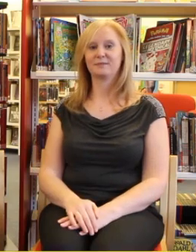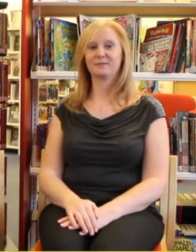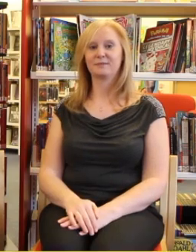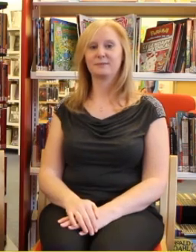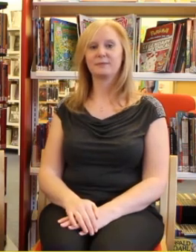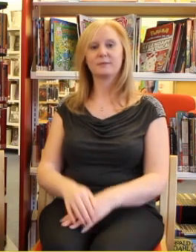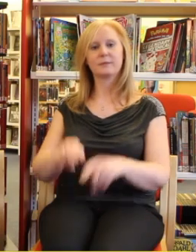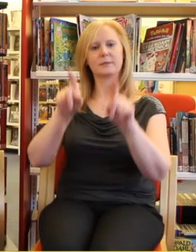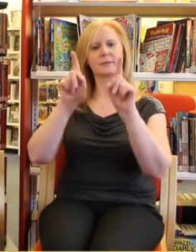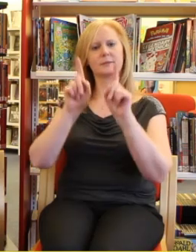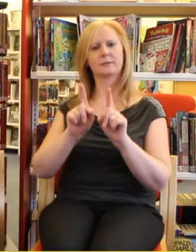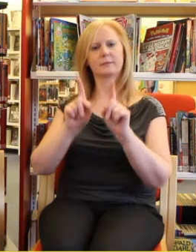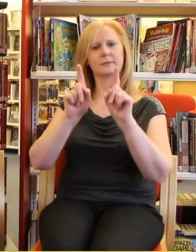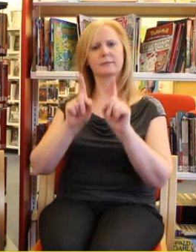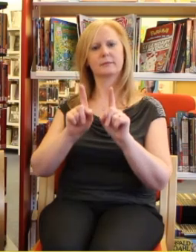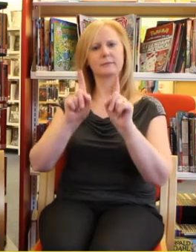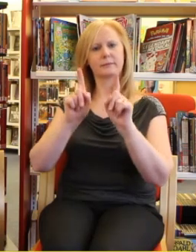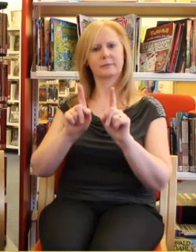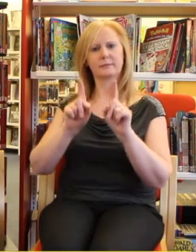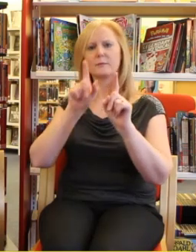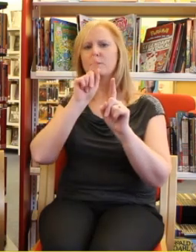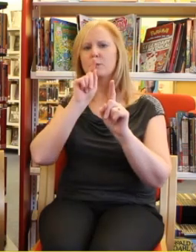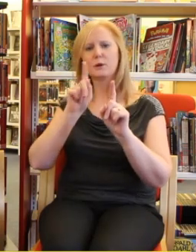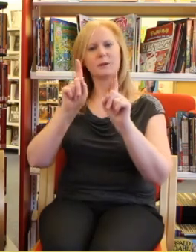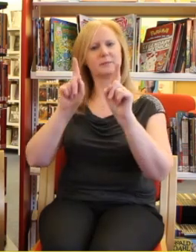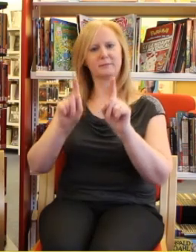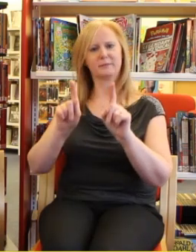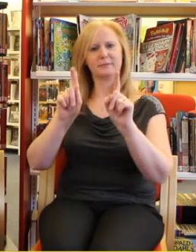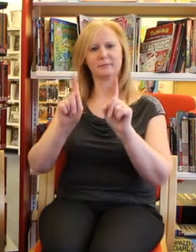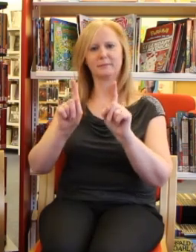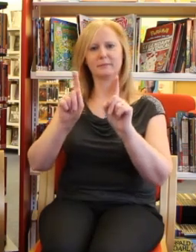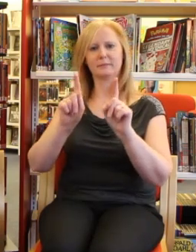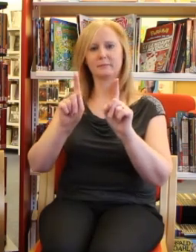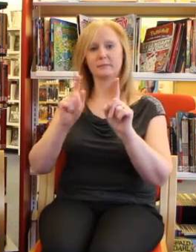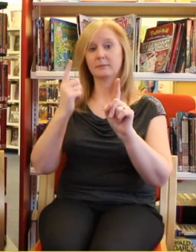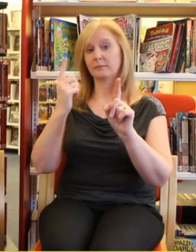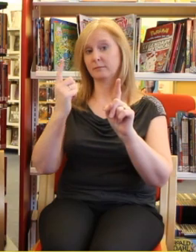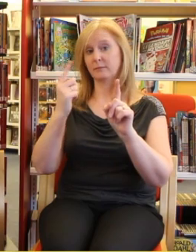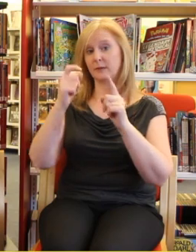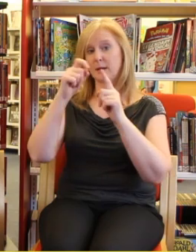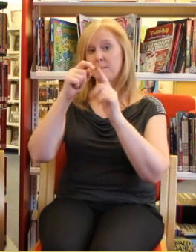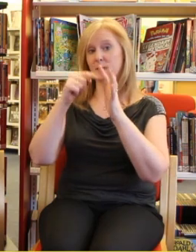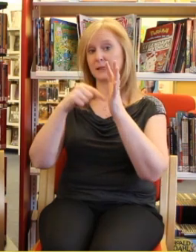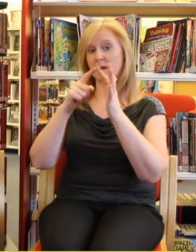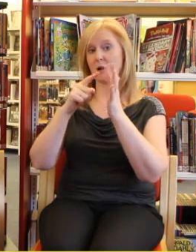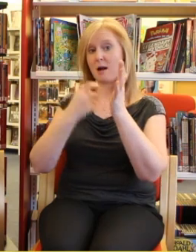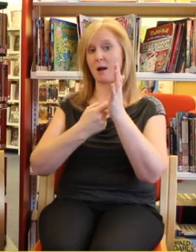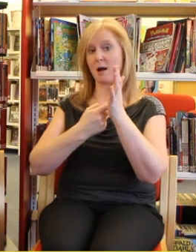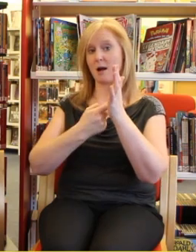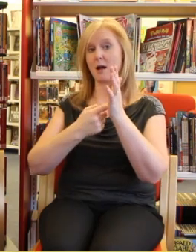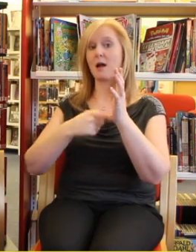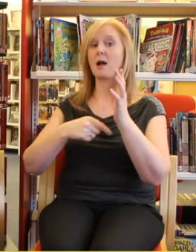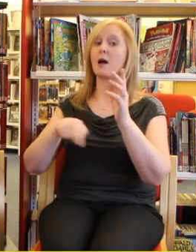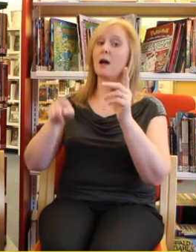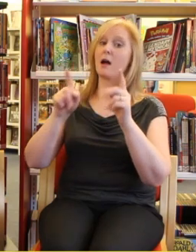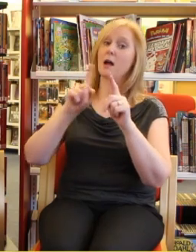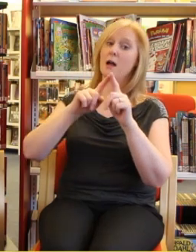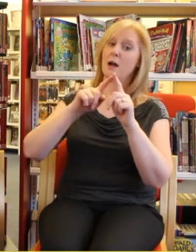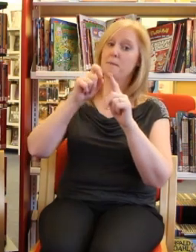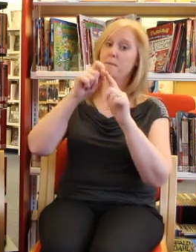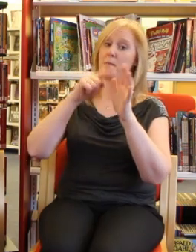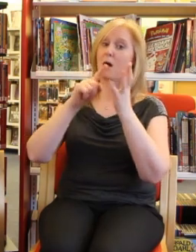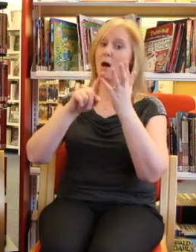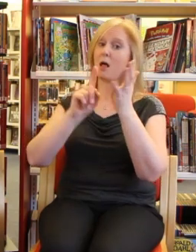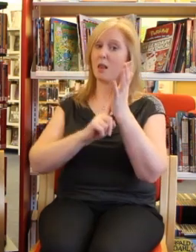two little dicky birds sitting on a wall one named peter one named paul